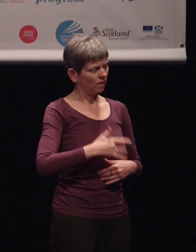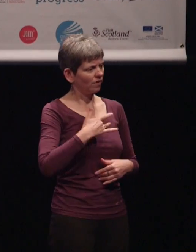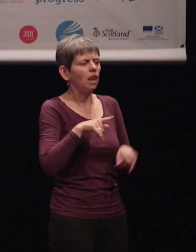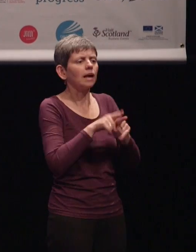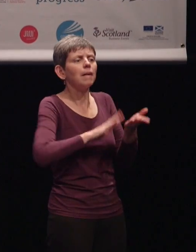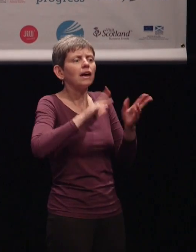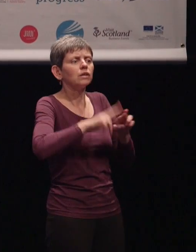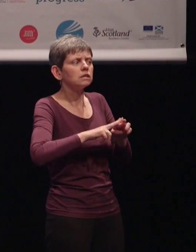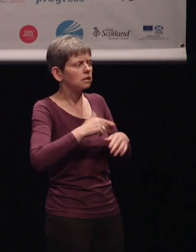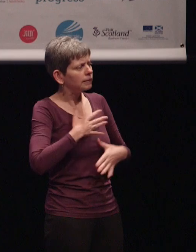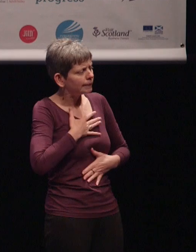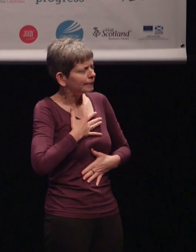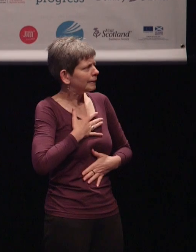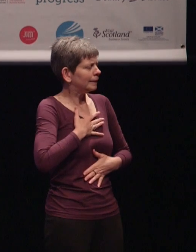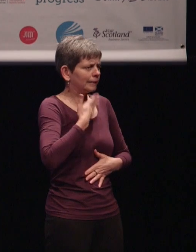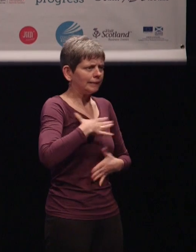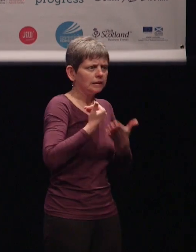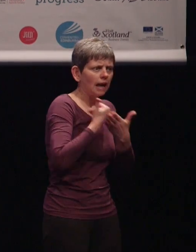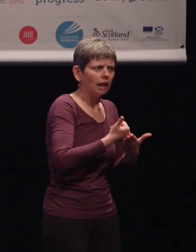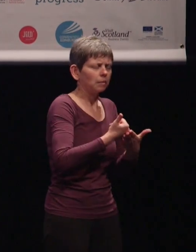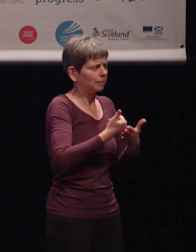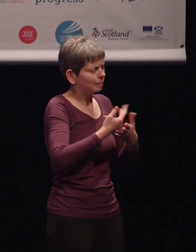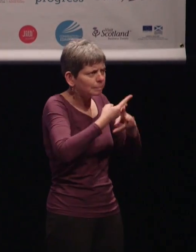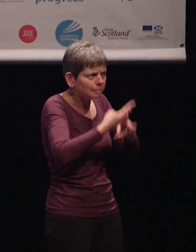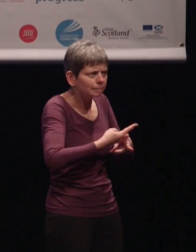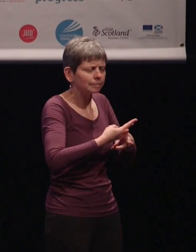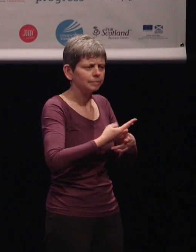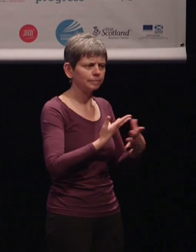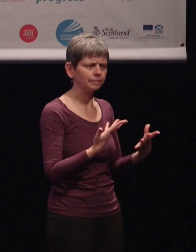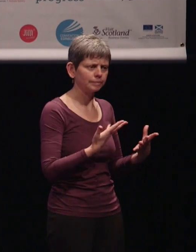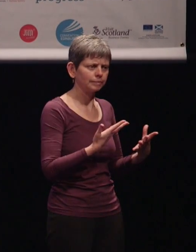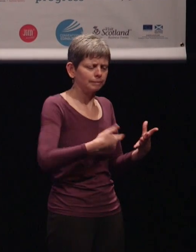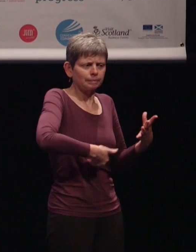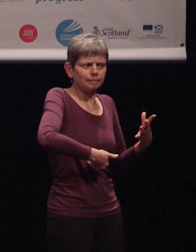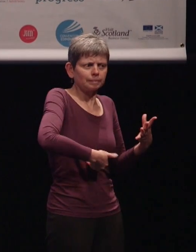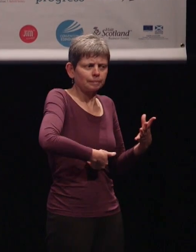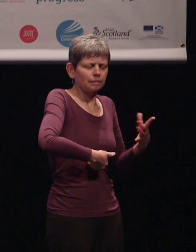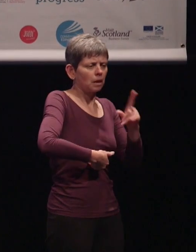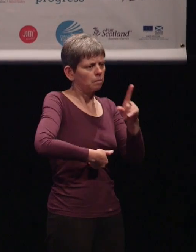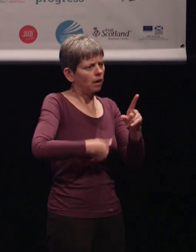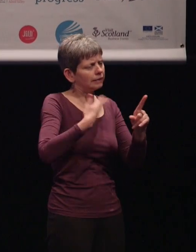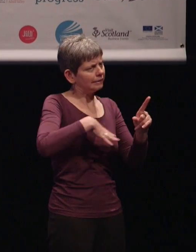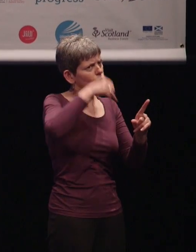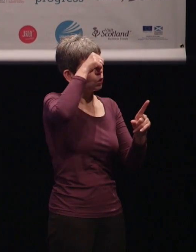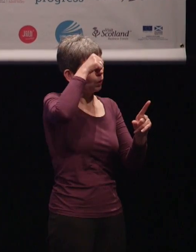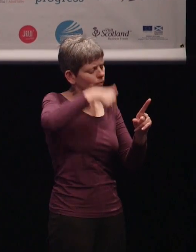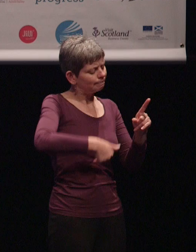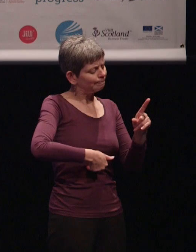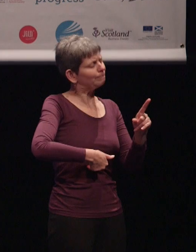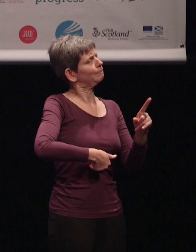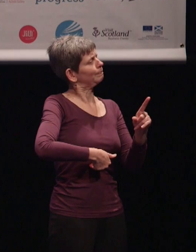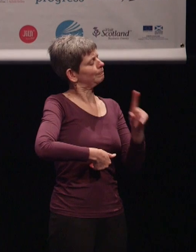the need for help in situation. But we have to be aware of that